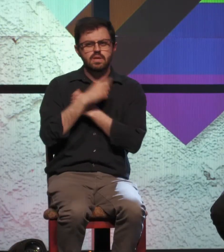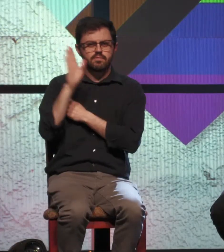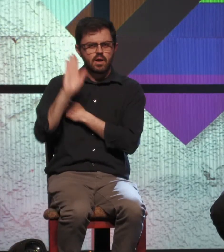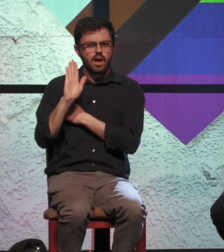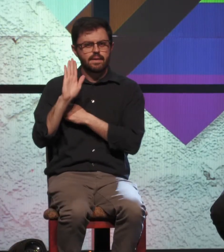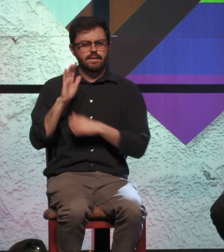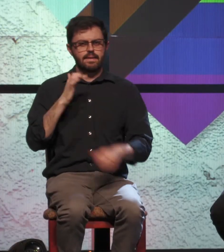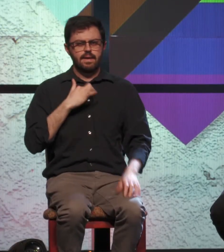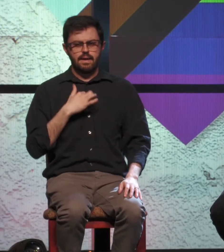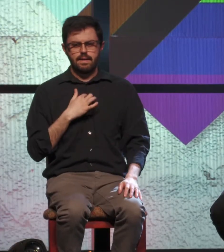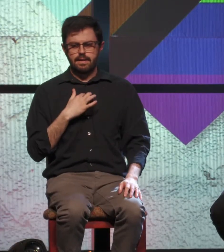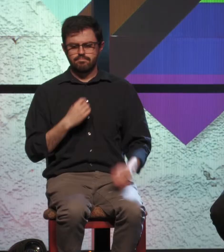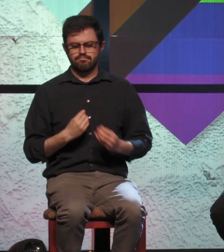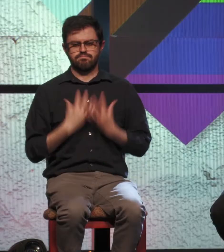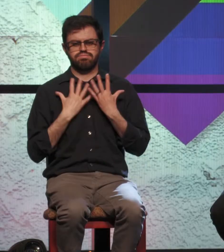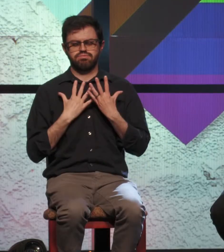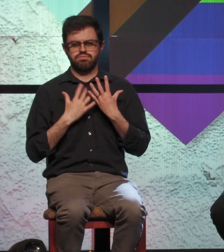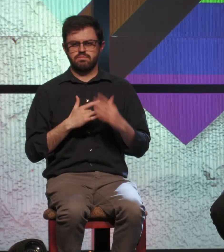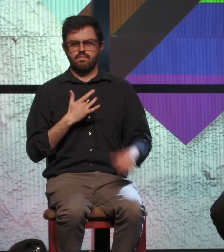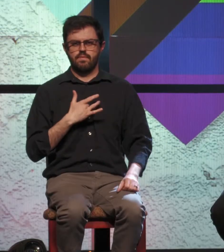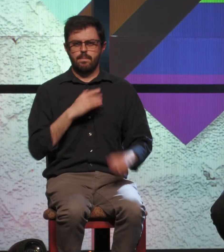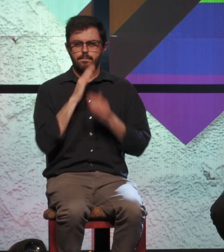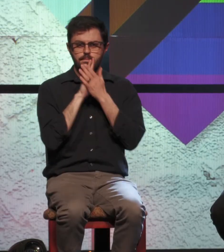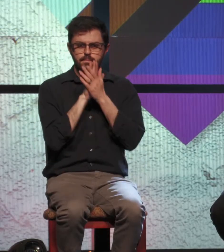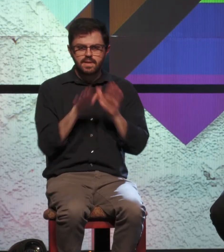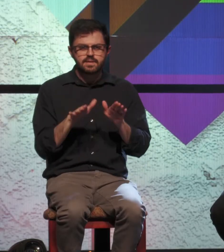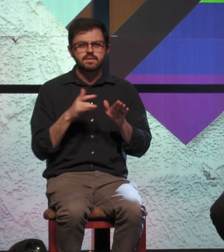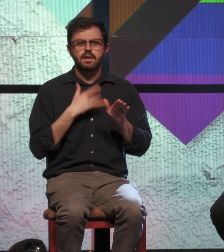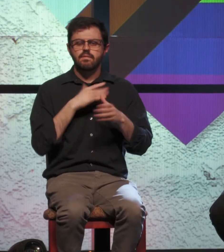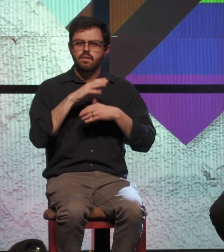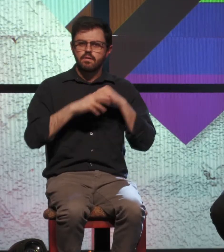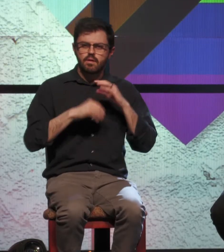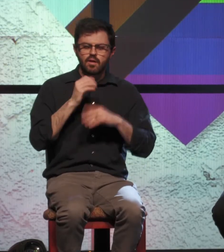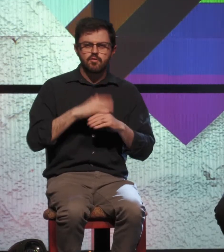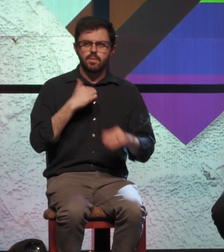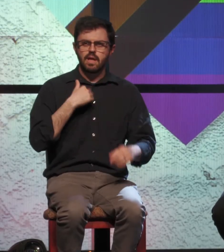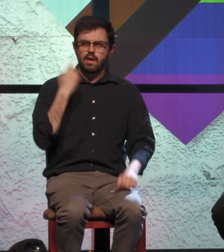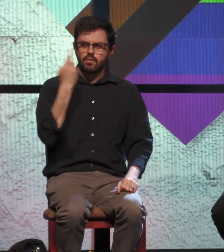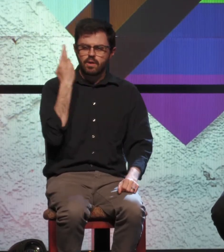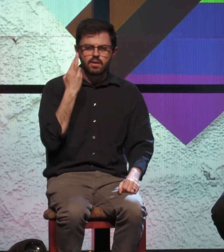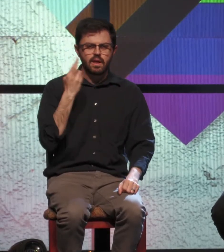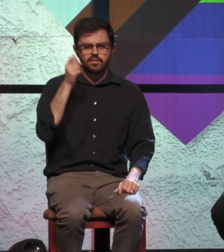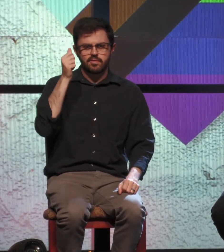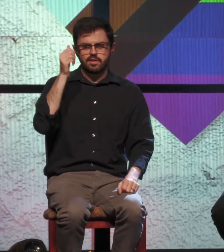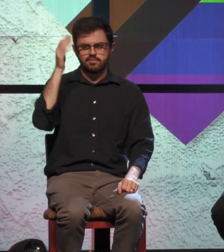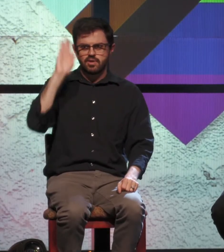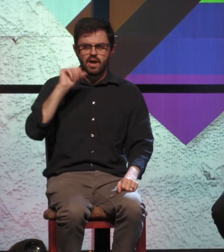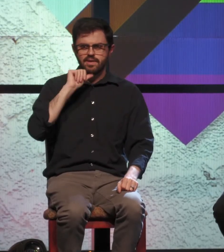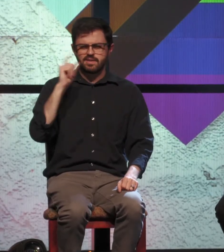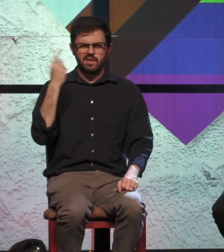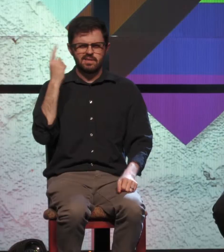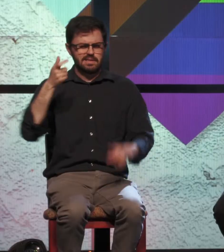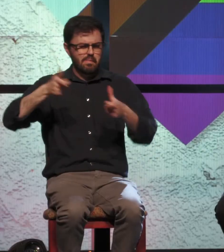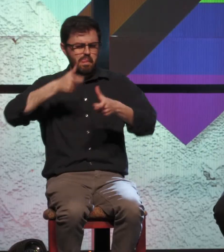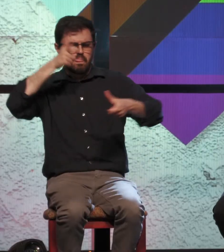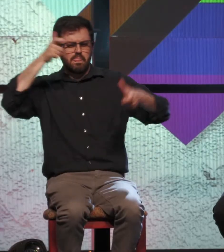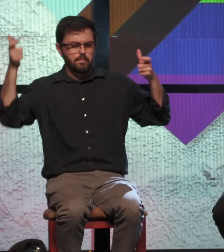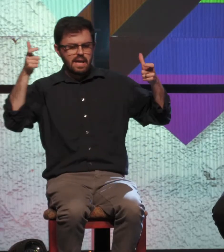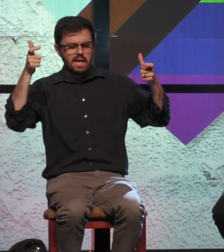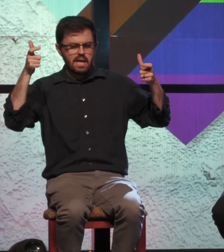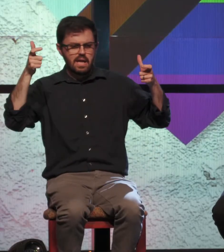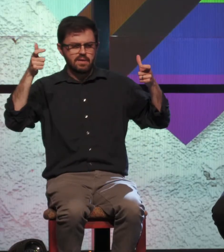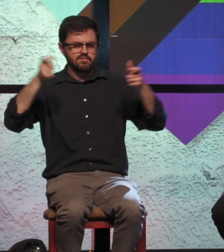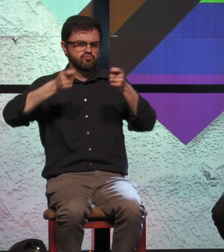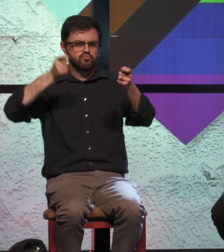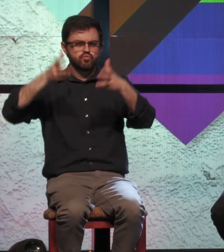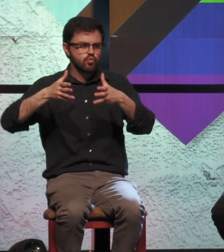A whole lot of comfort. That God is not this egotistical reality, making sure that we love the